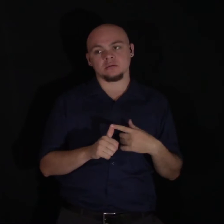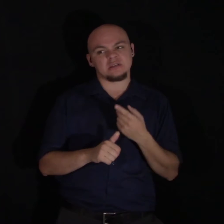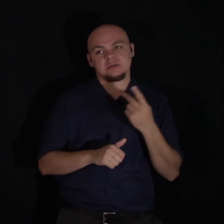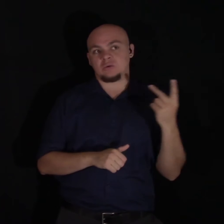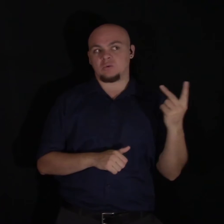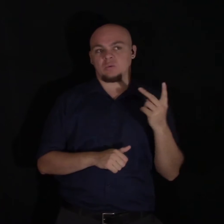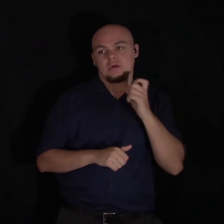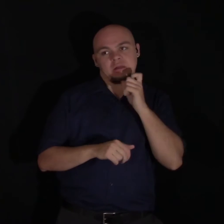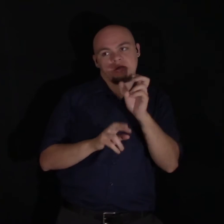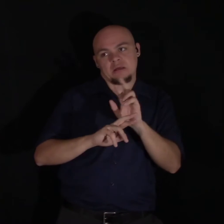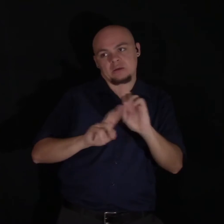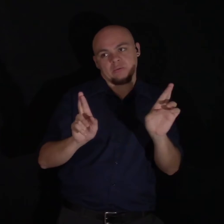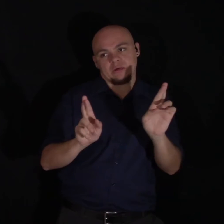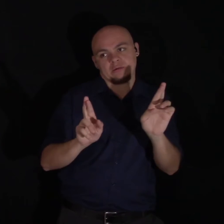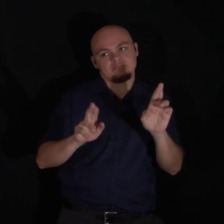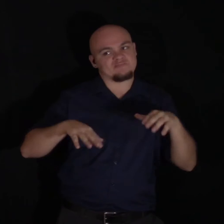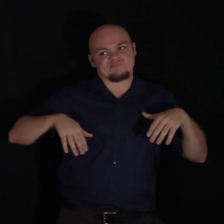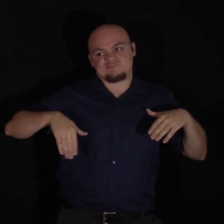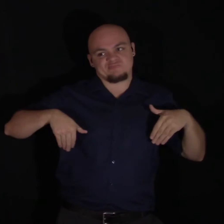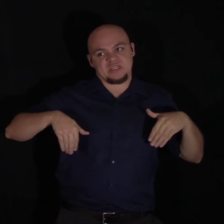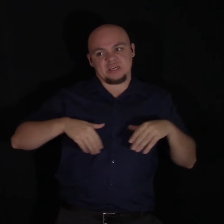not ready. Not yet.